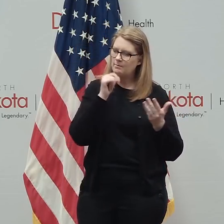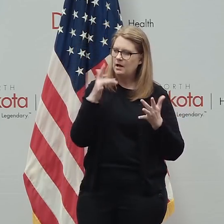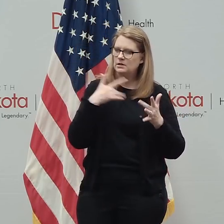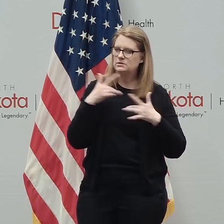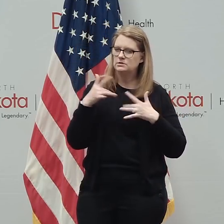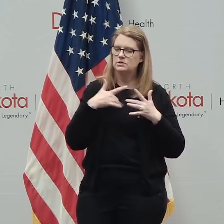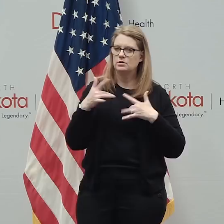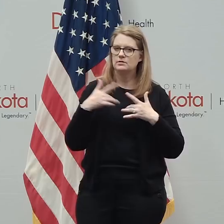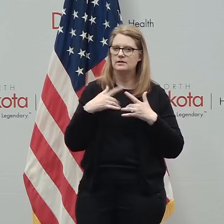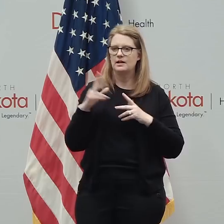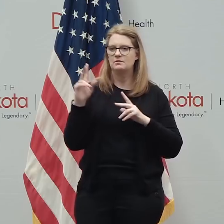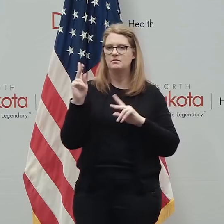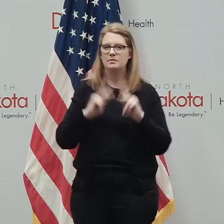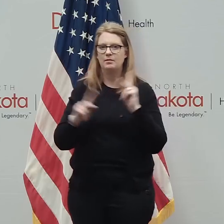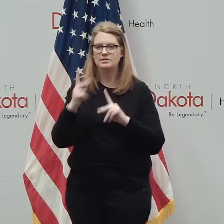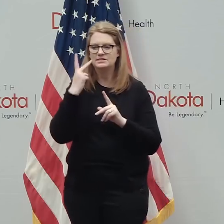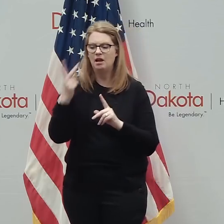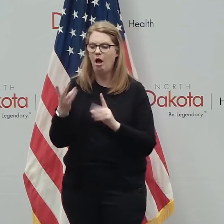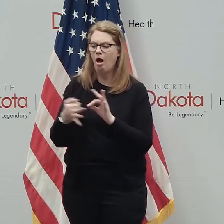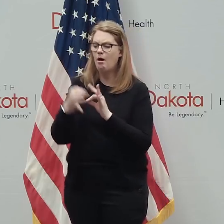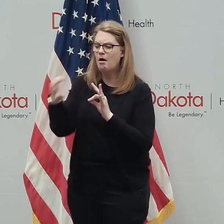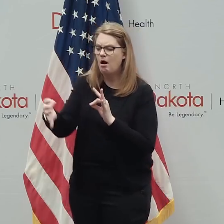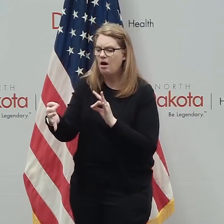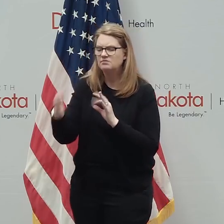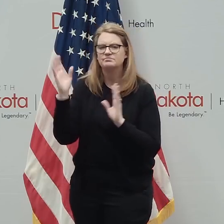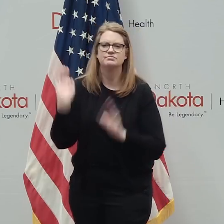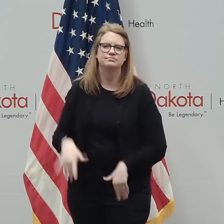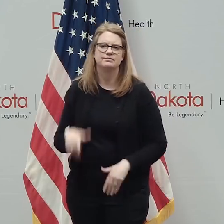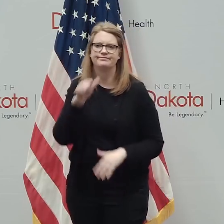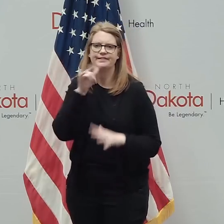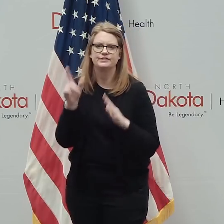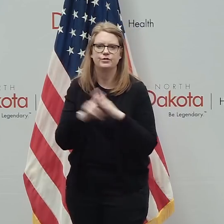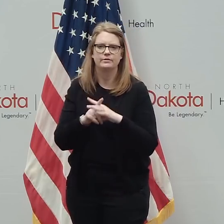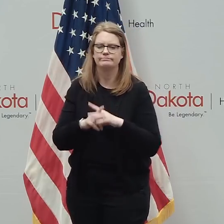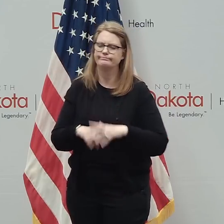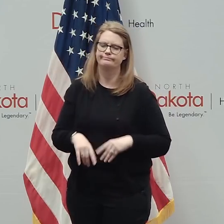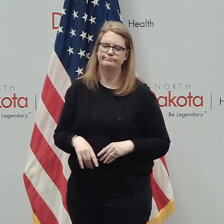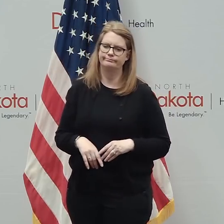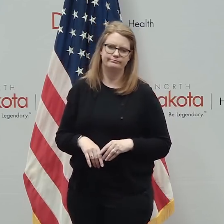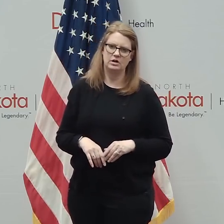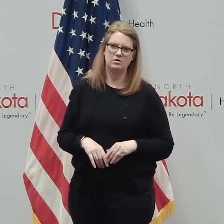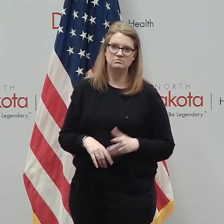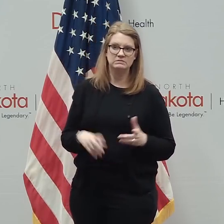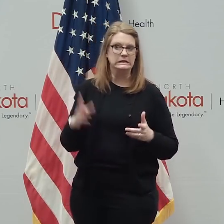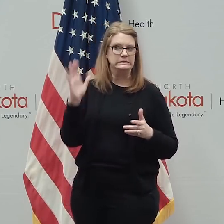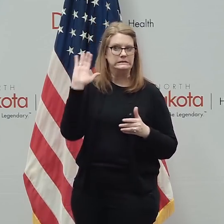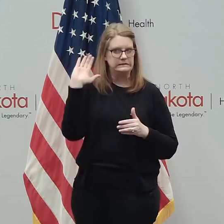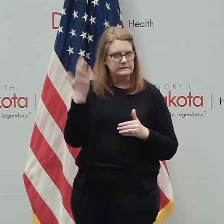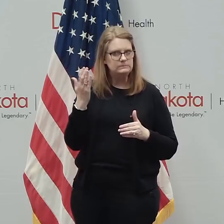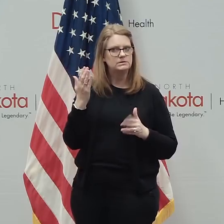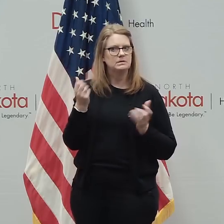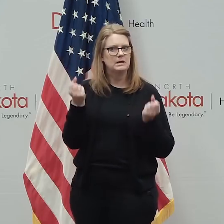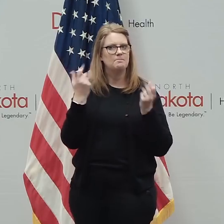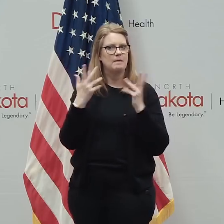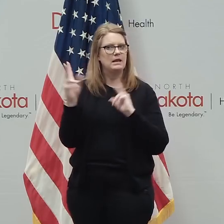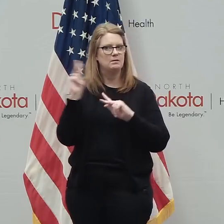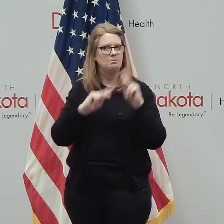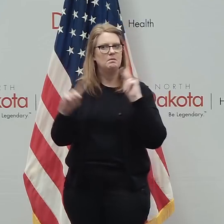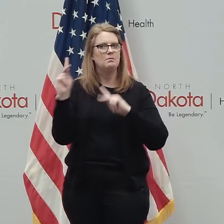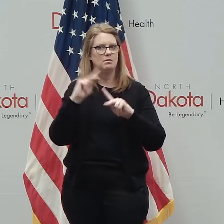that we're going to have low attendance, at least in the near term, because there seems to be widespread interest and widespread